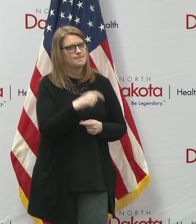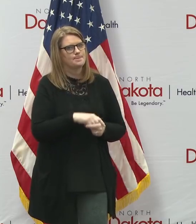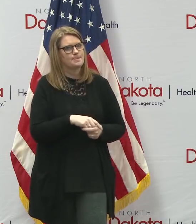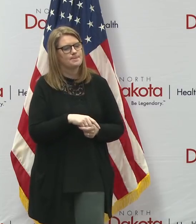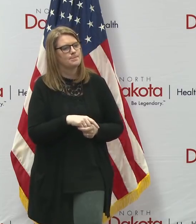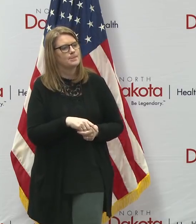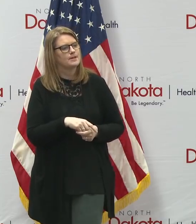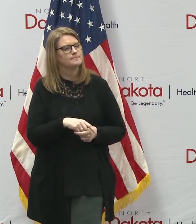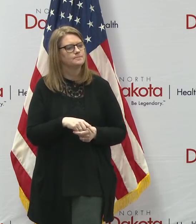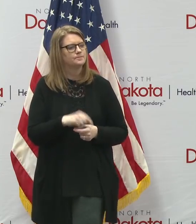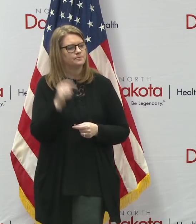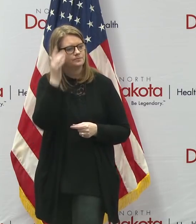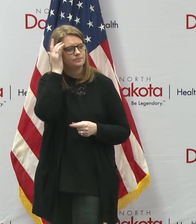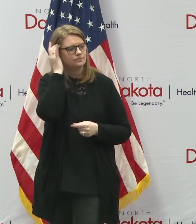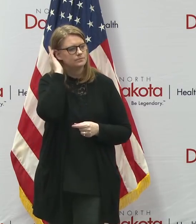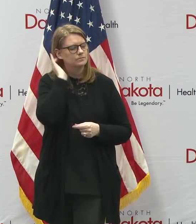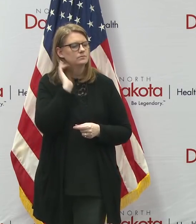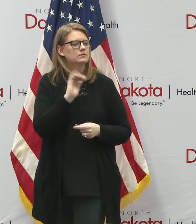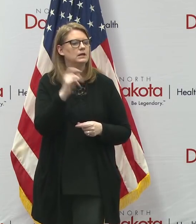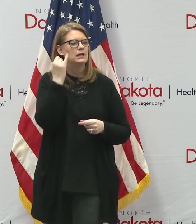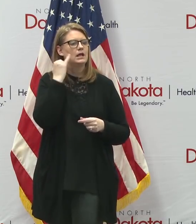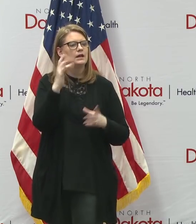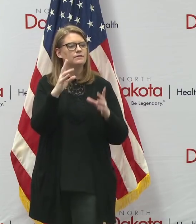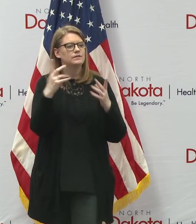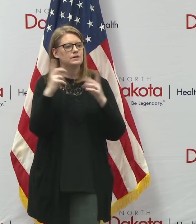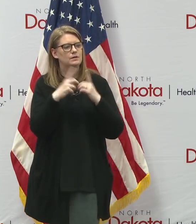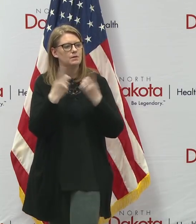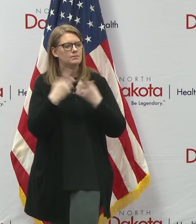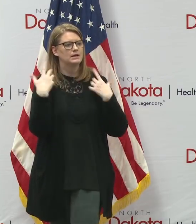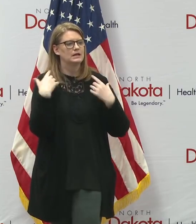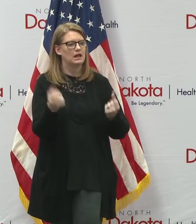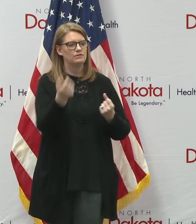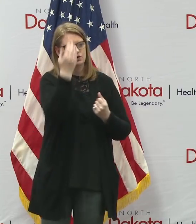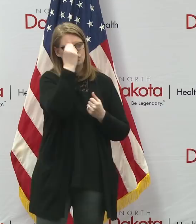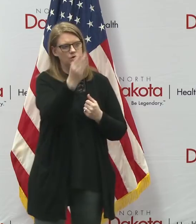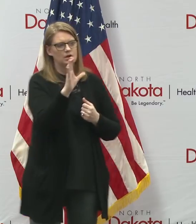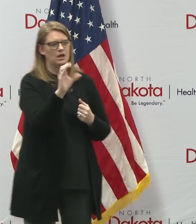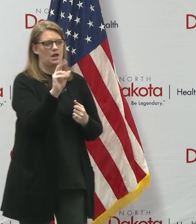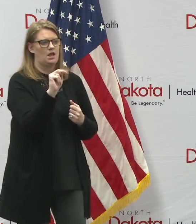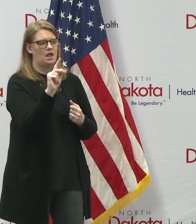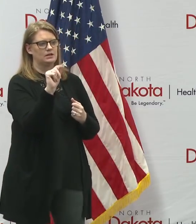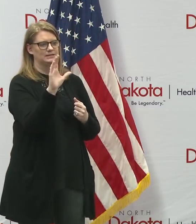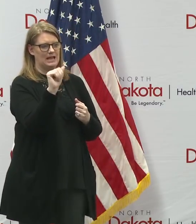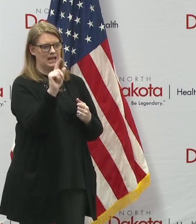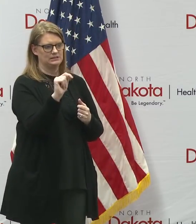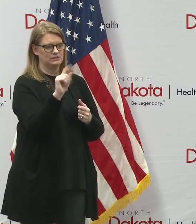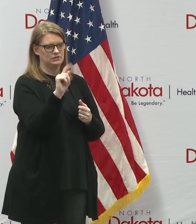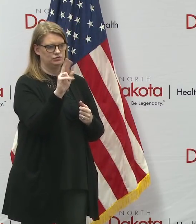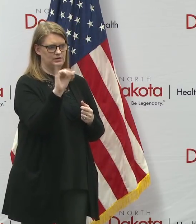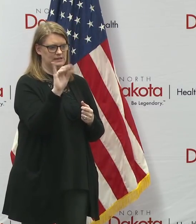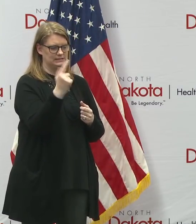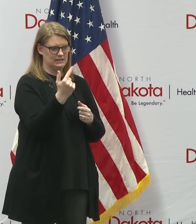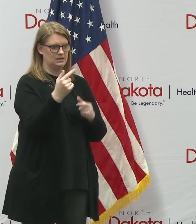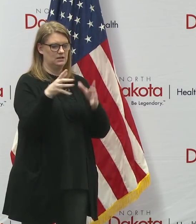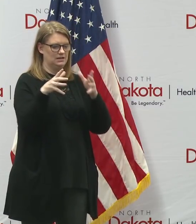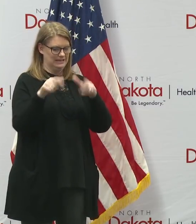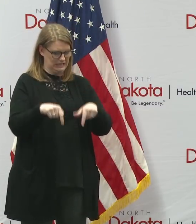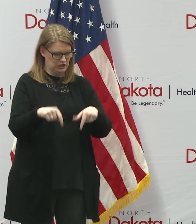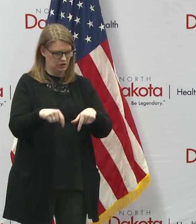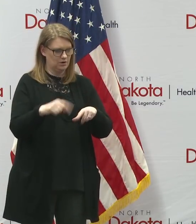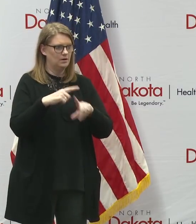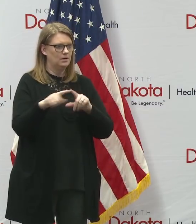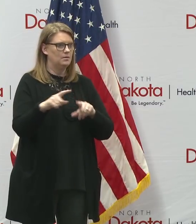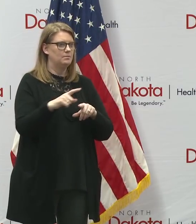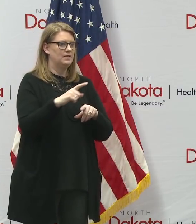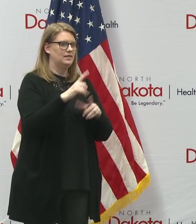Okay. So if the Department of Health notifies and does contact tracing for the people living here who are counting towards some other state's totals, how many